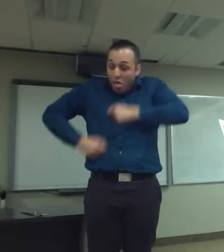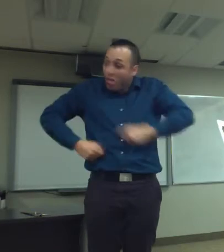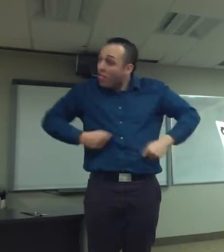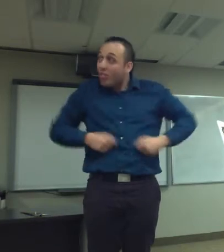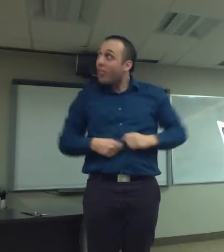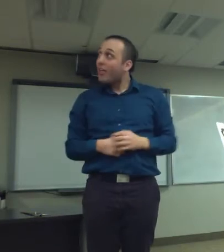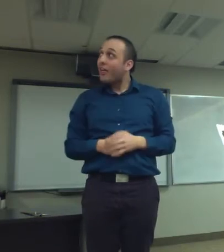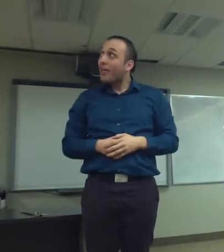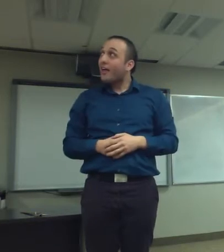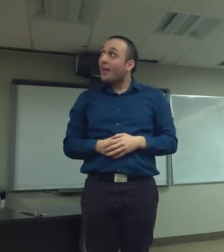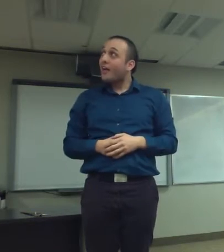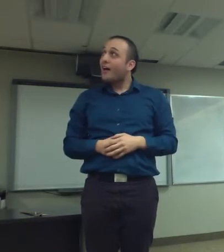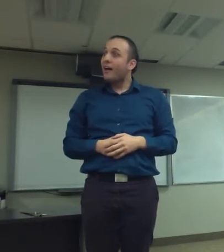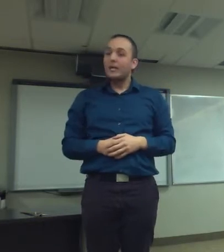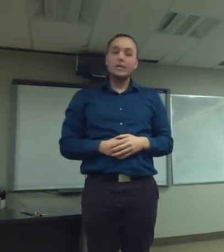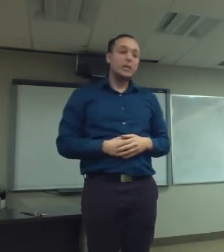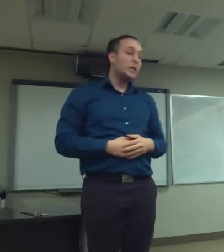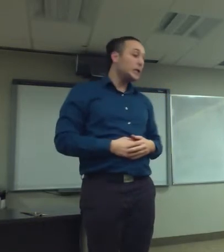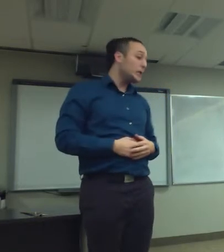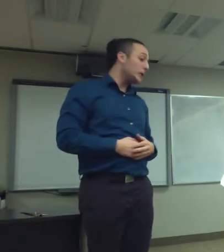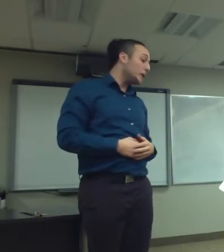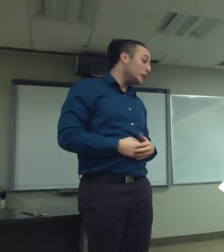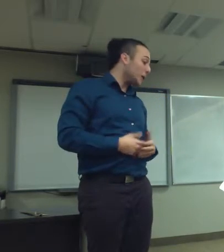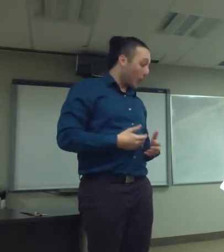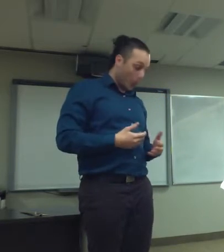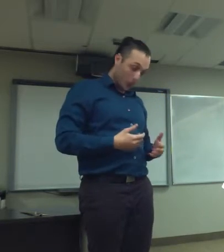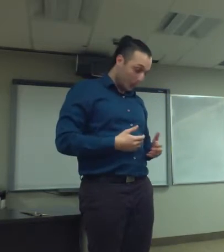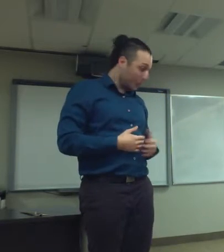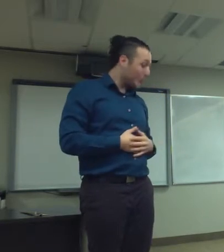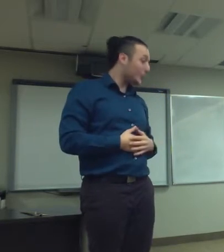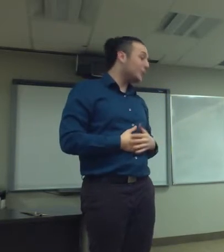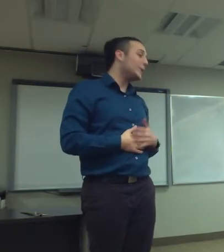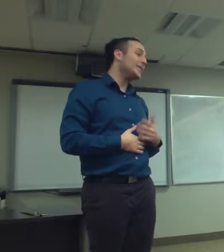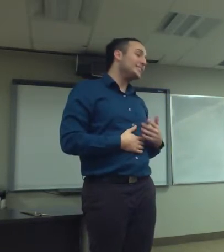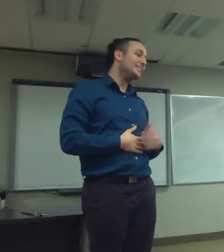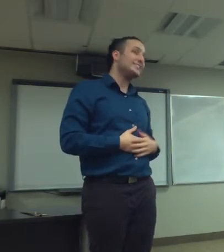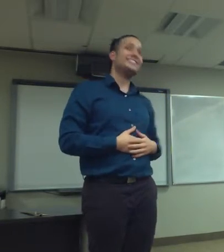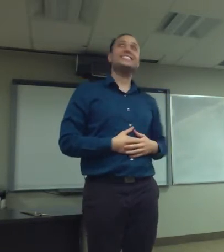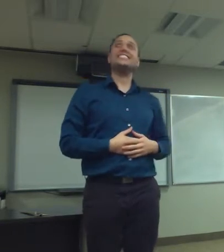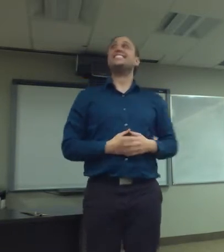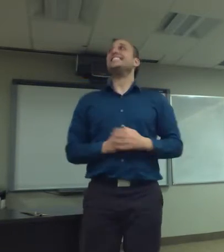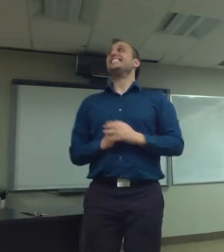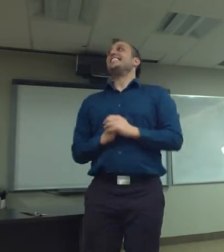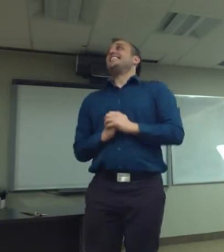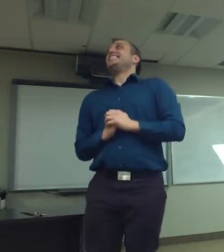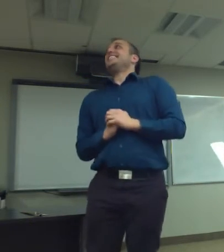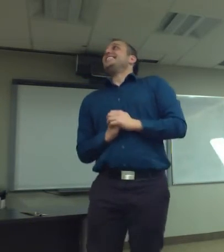myself?" "No," said her mother.